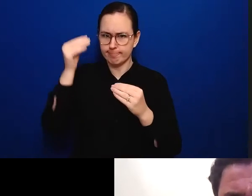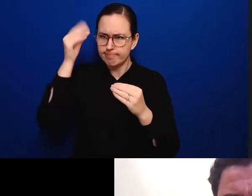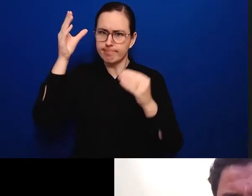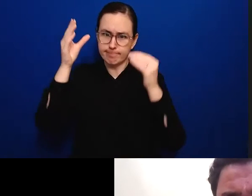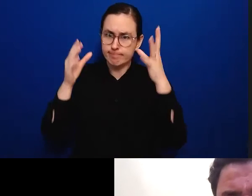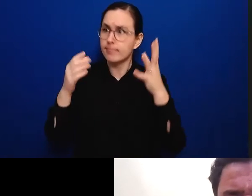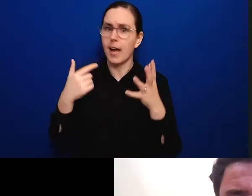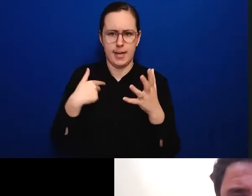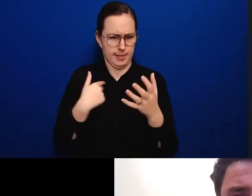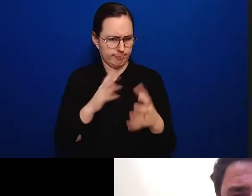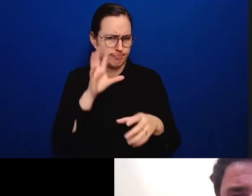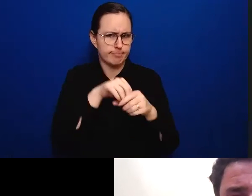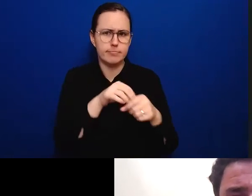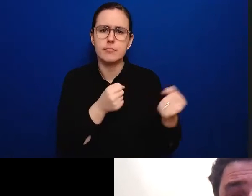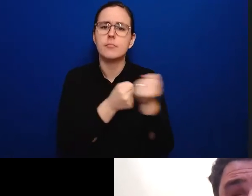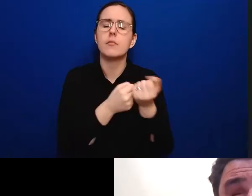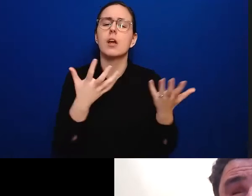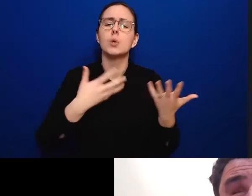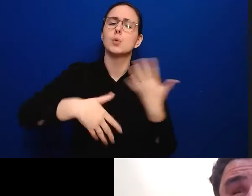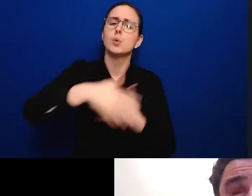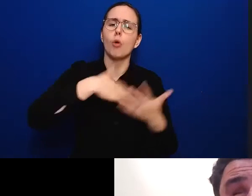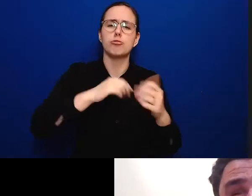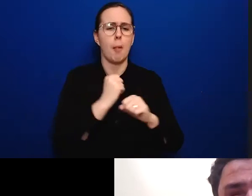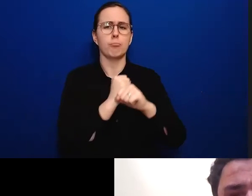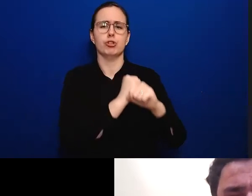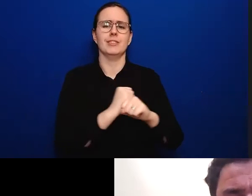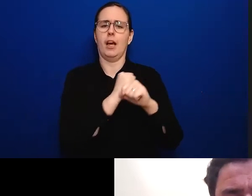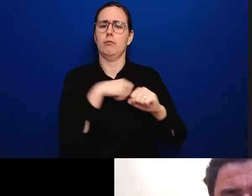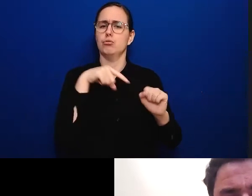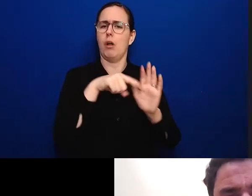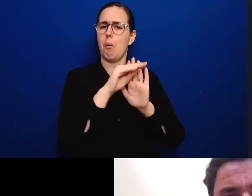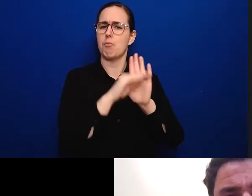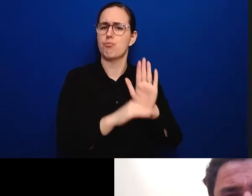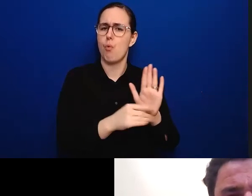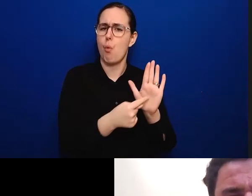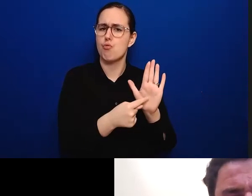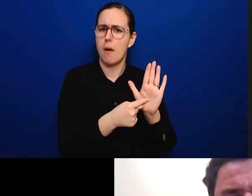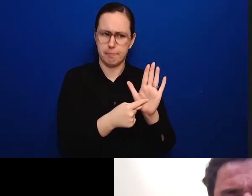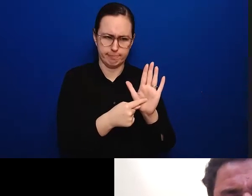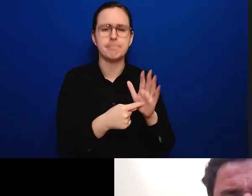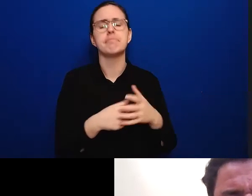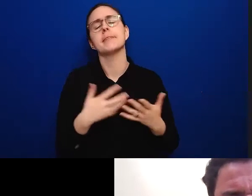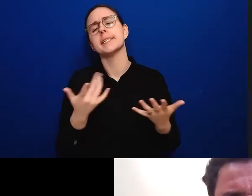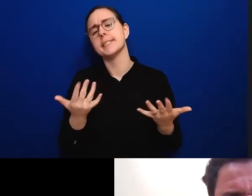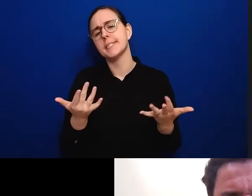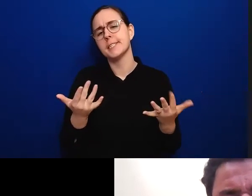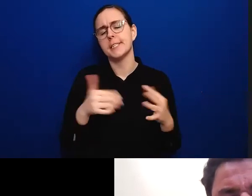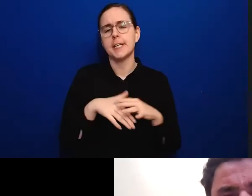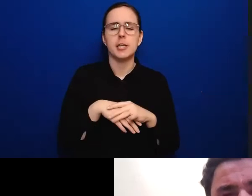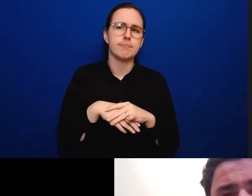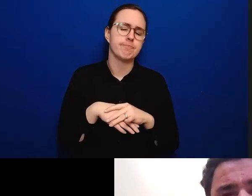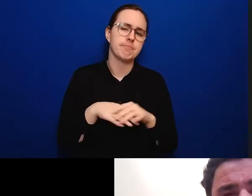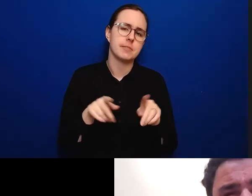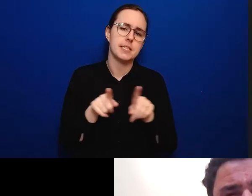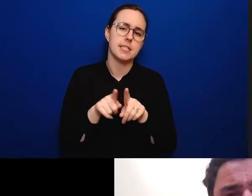to measure the disability related cost, how to do the work when there is an incapacity